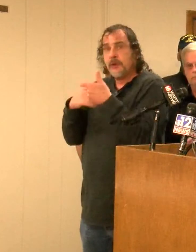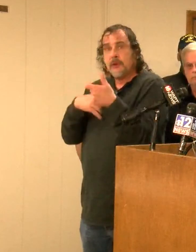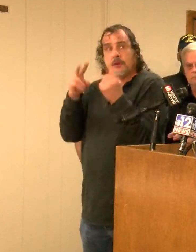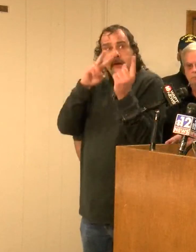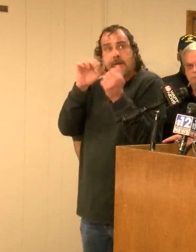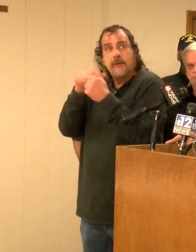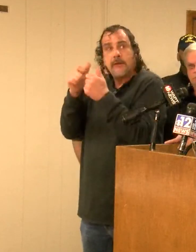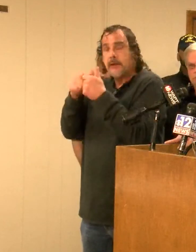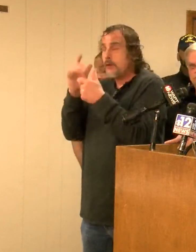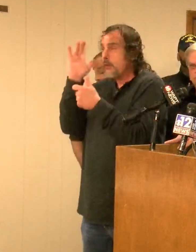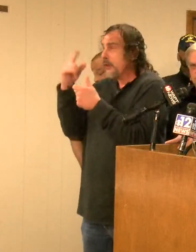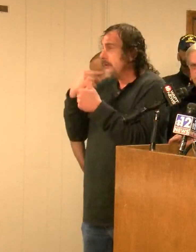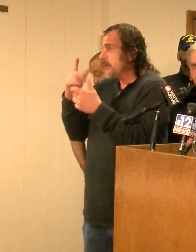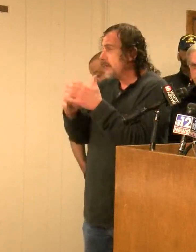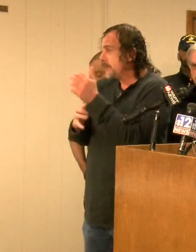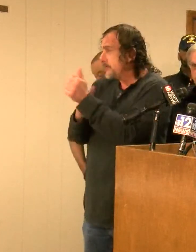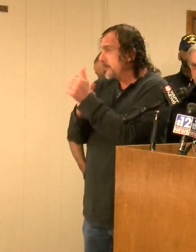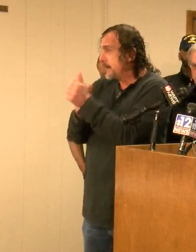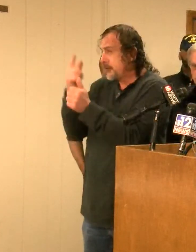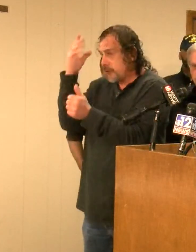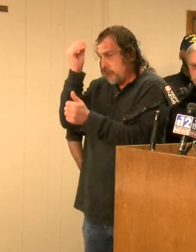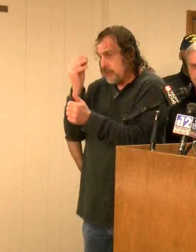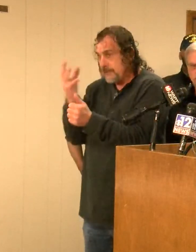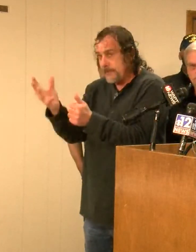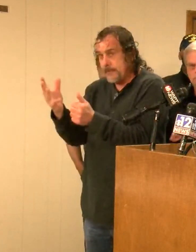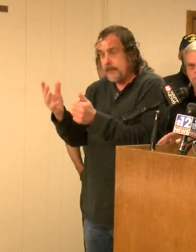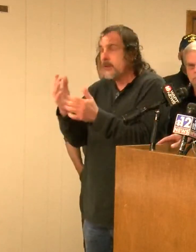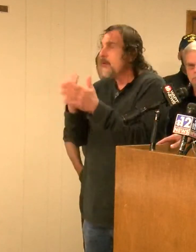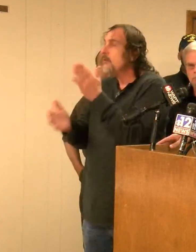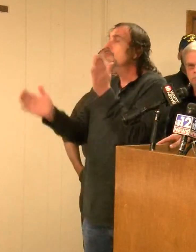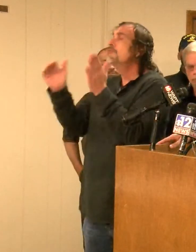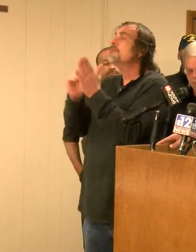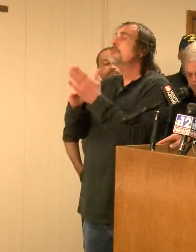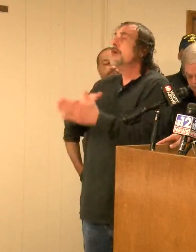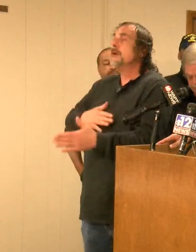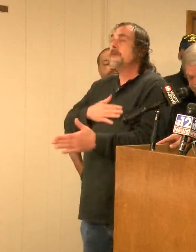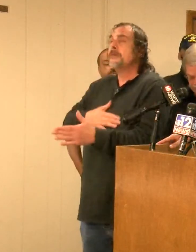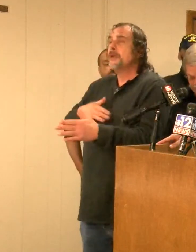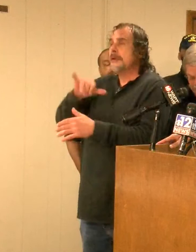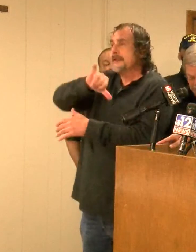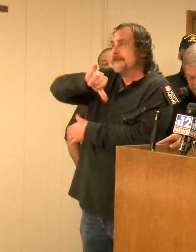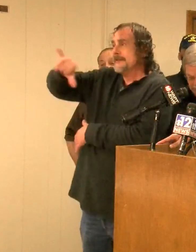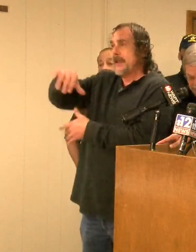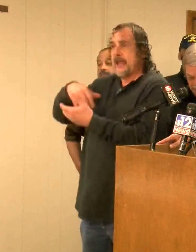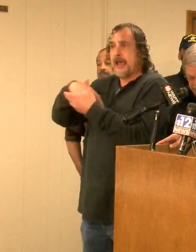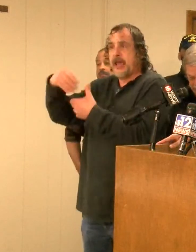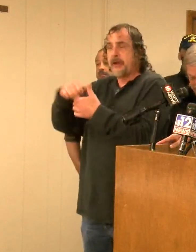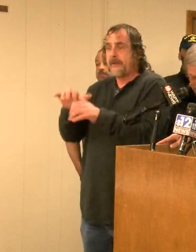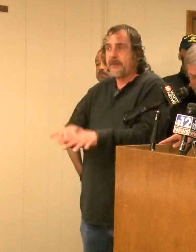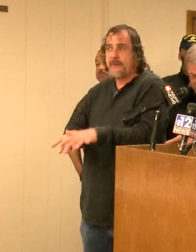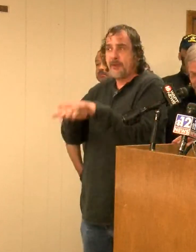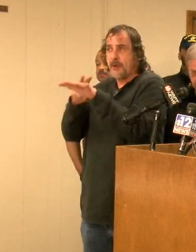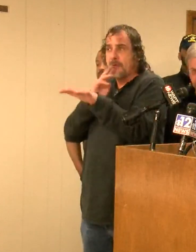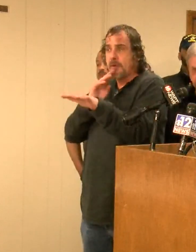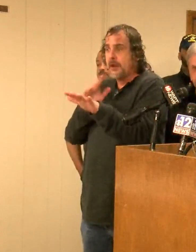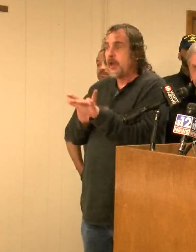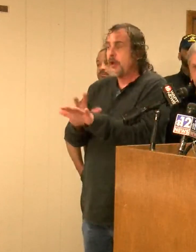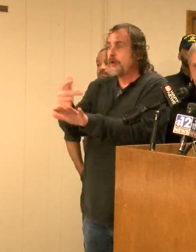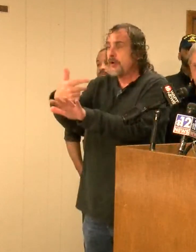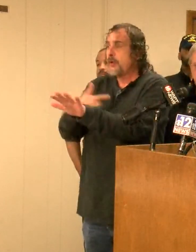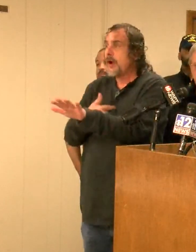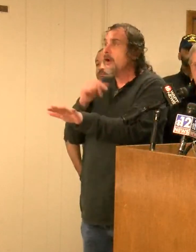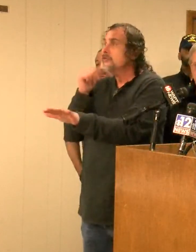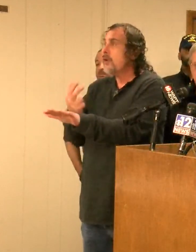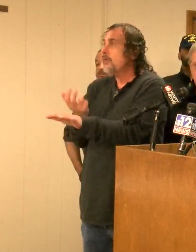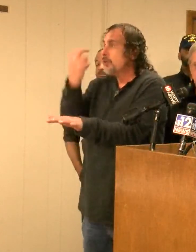updates on that so that you can be informed. Once again, please stay out of floodwaters, be smart, turn around, don't